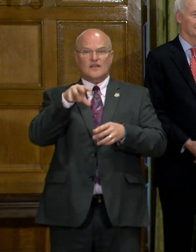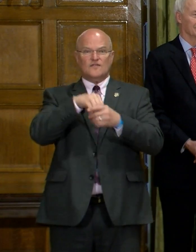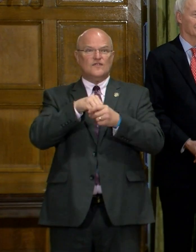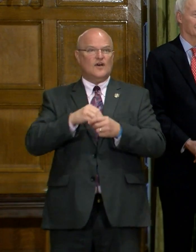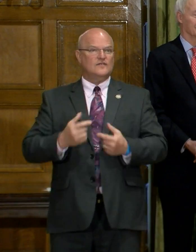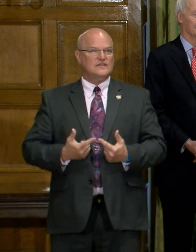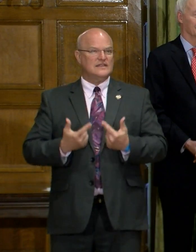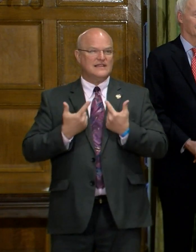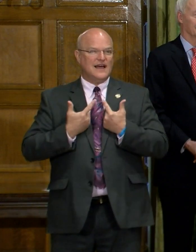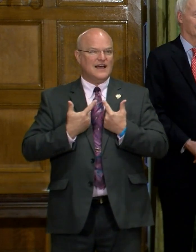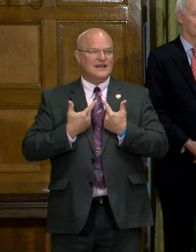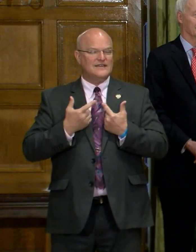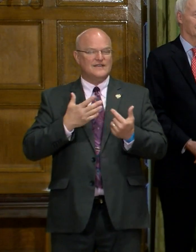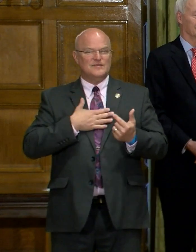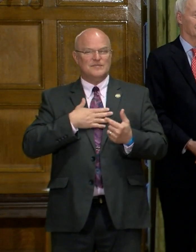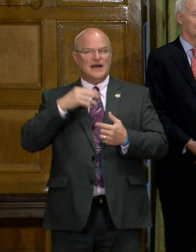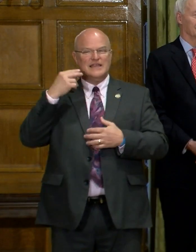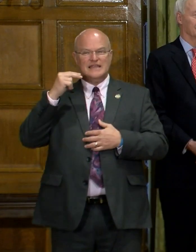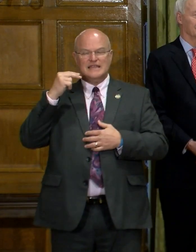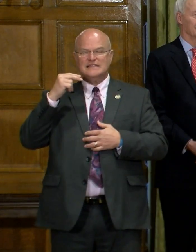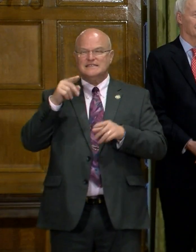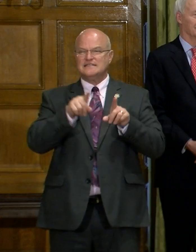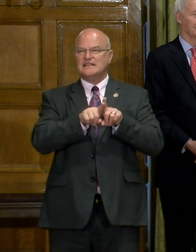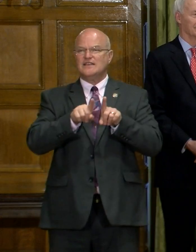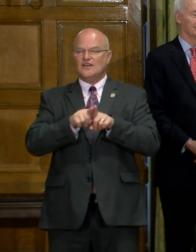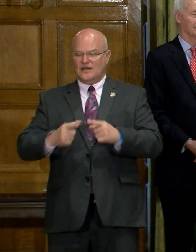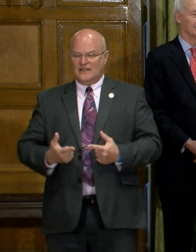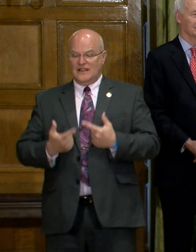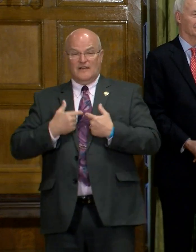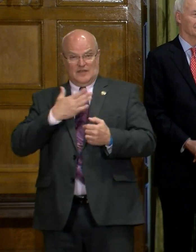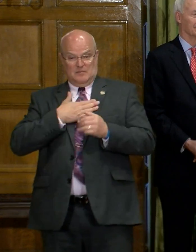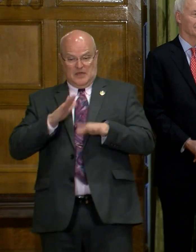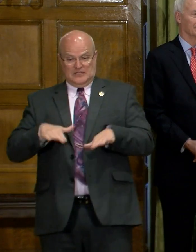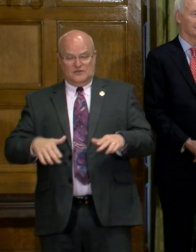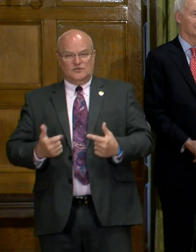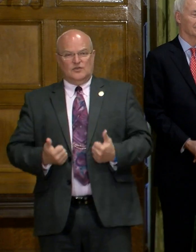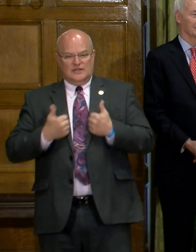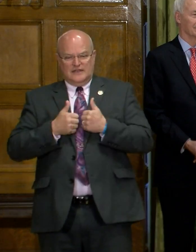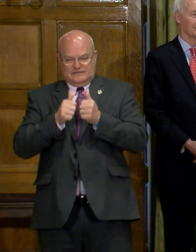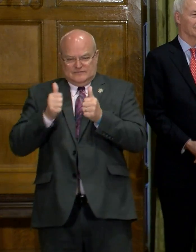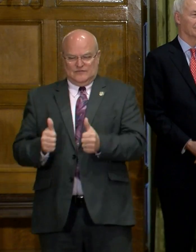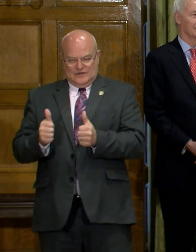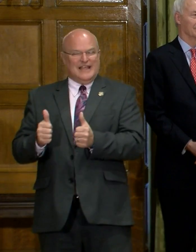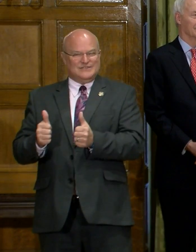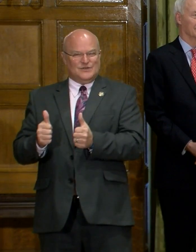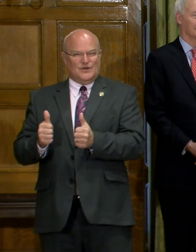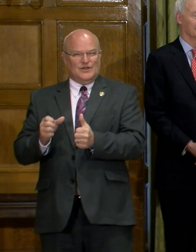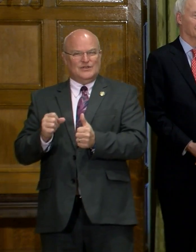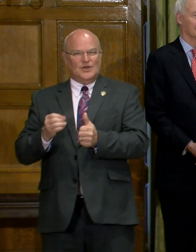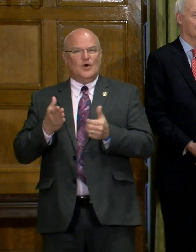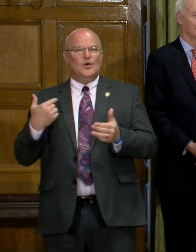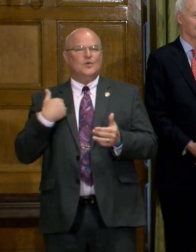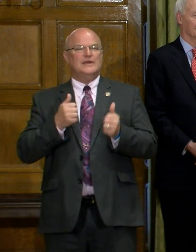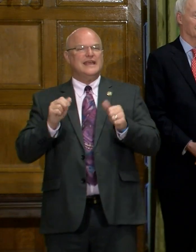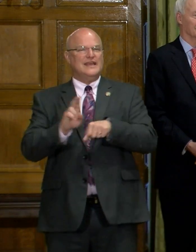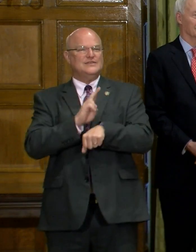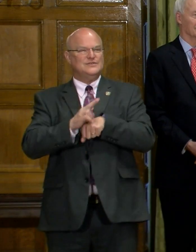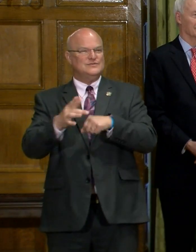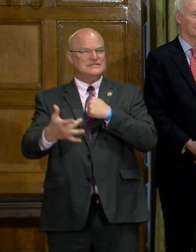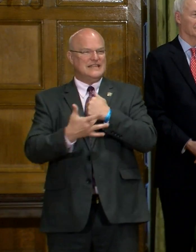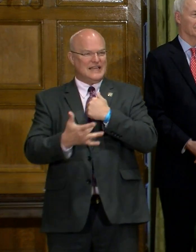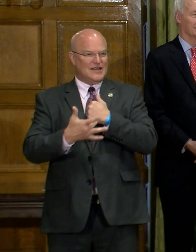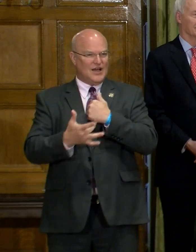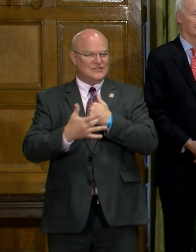involved in the lives of my nieces as they are in the lives of my children who live right next door to them. So there are ways that we can use